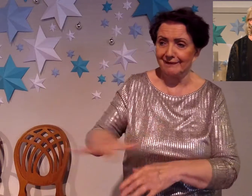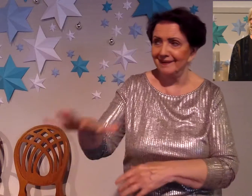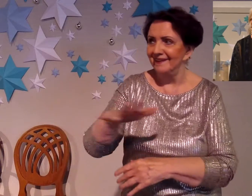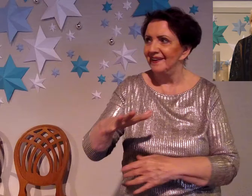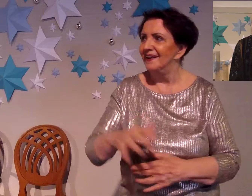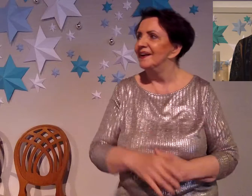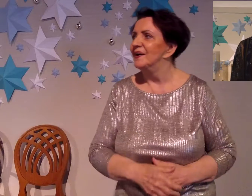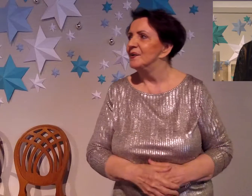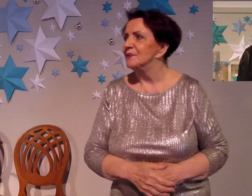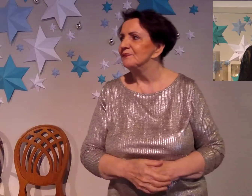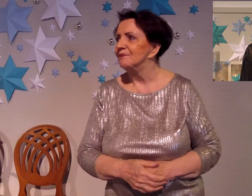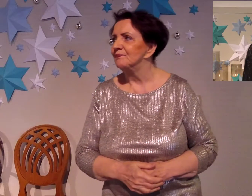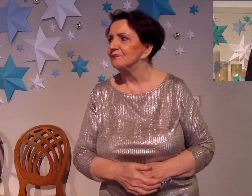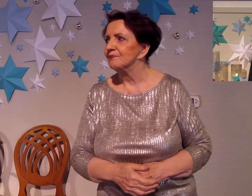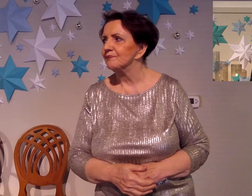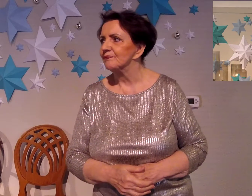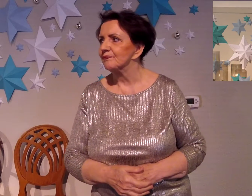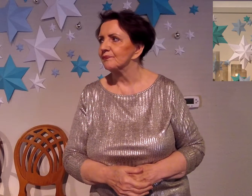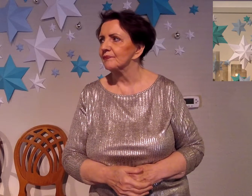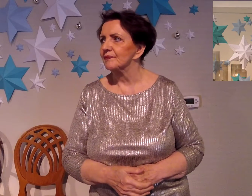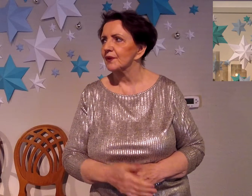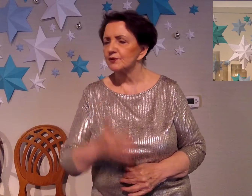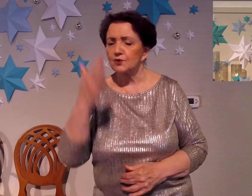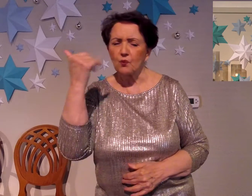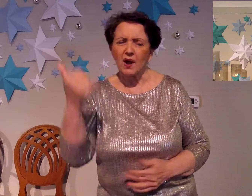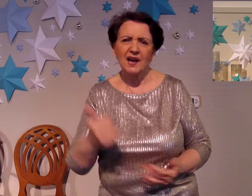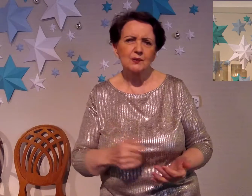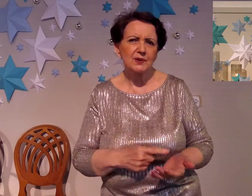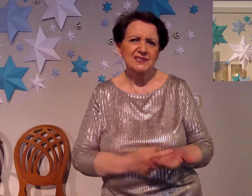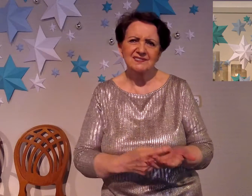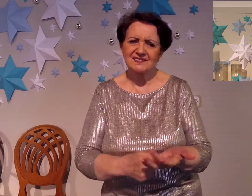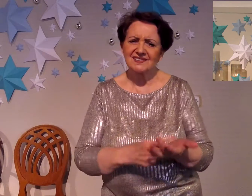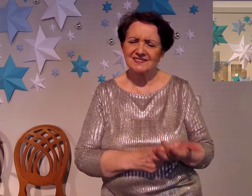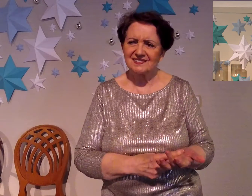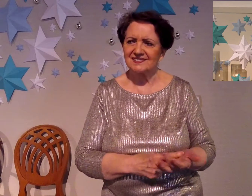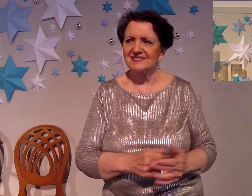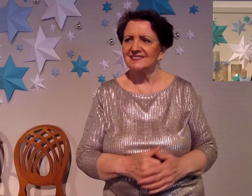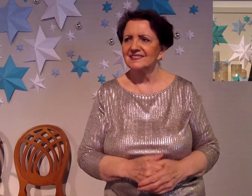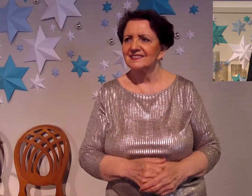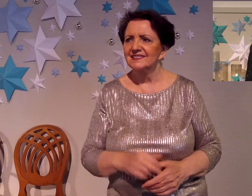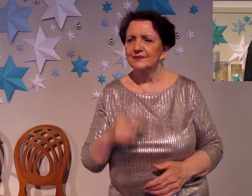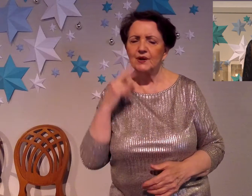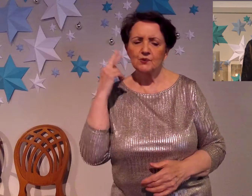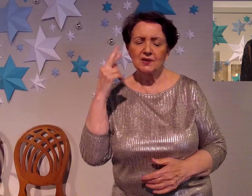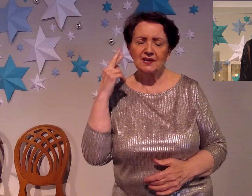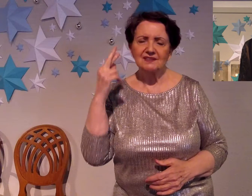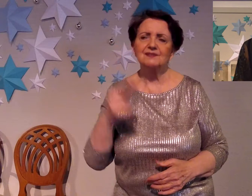And I thought, okay, so why do we talk about this? Well, and I realized that